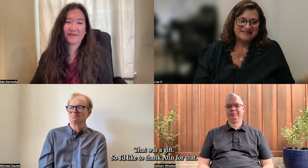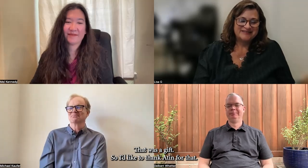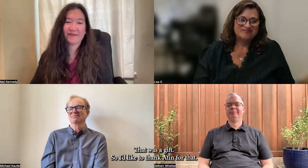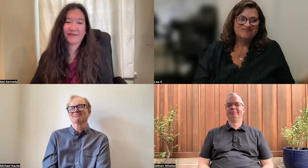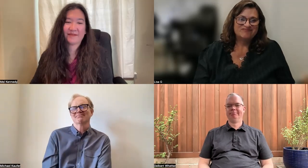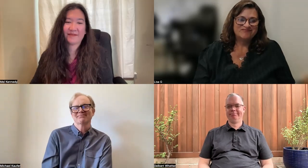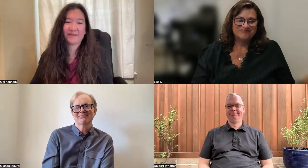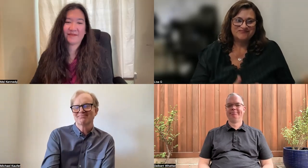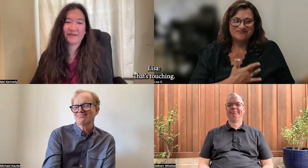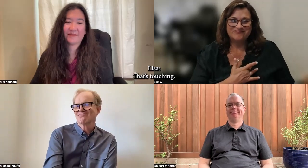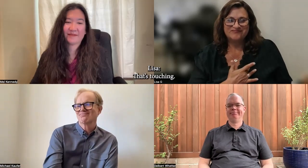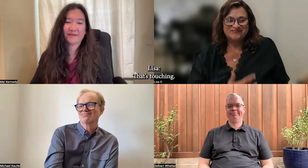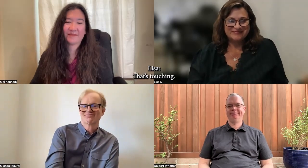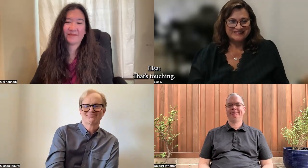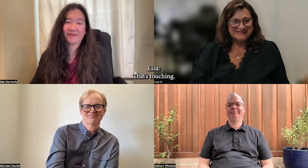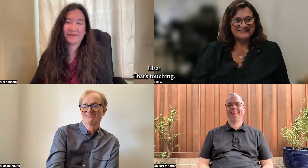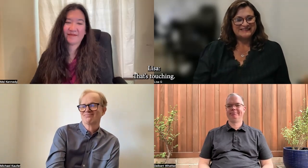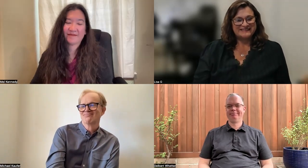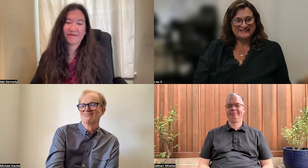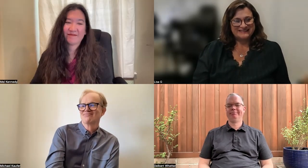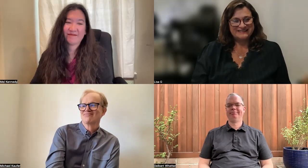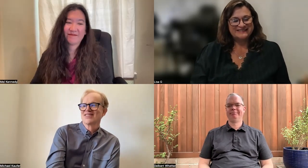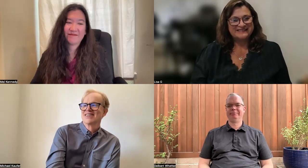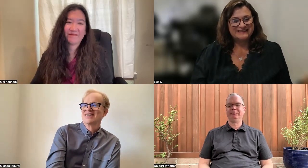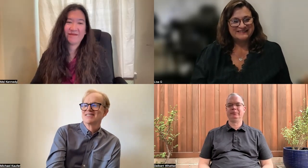that. And that's touching.